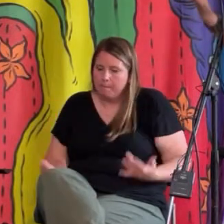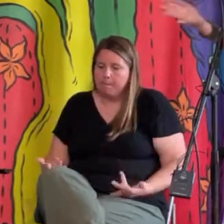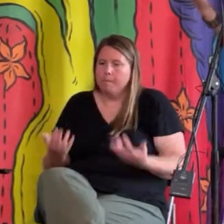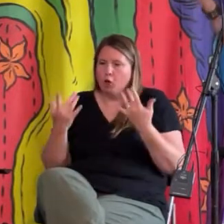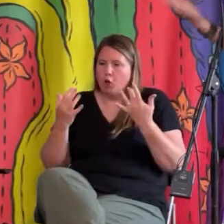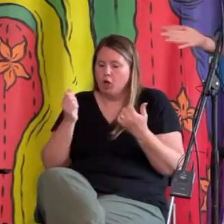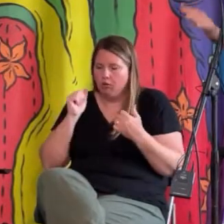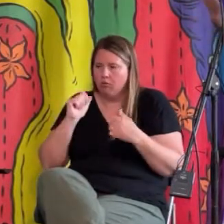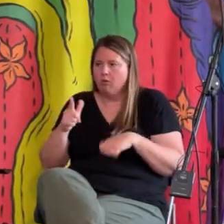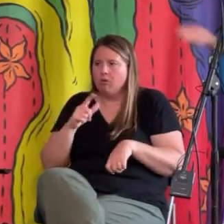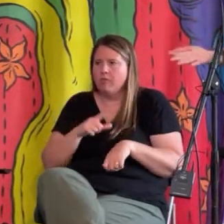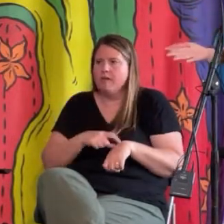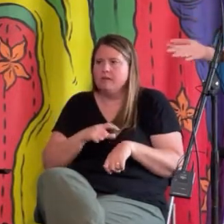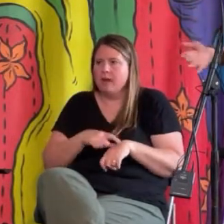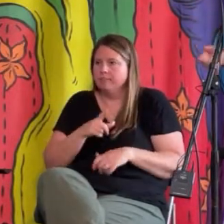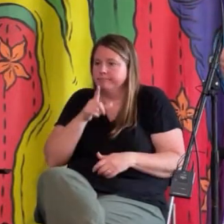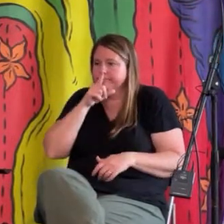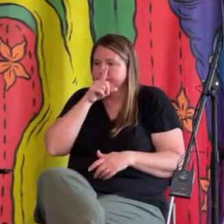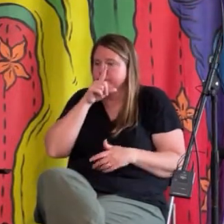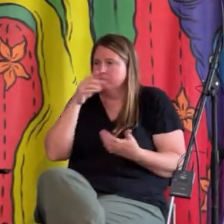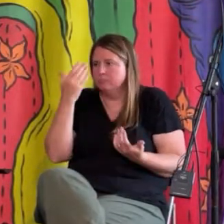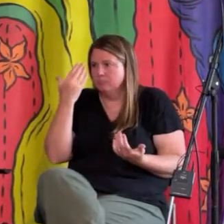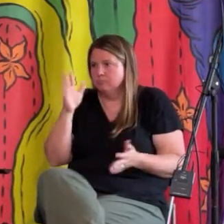time. I cannot tell you.